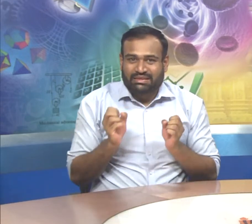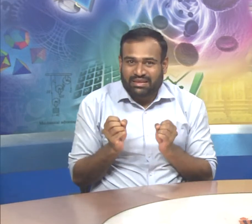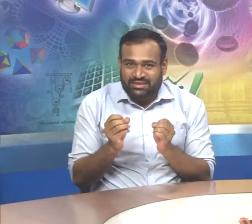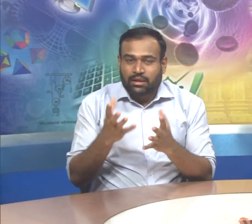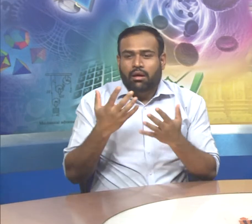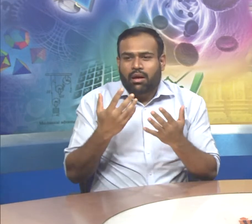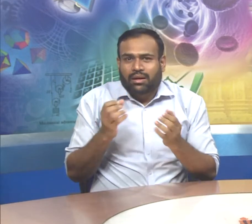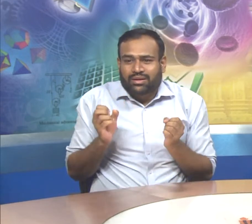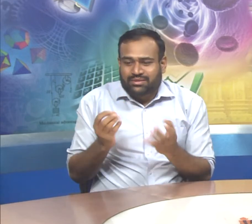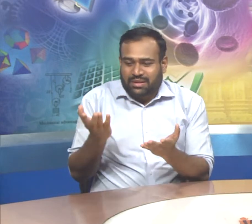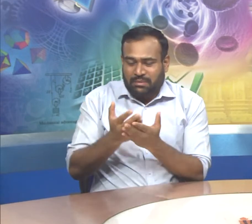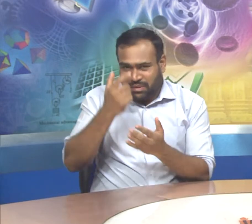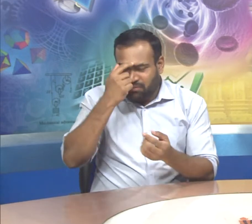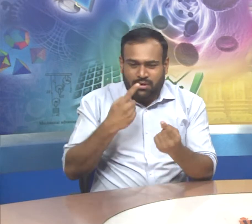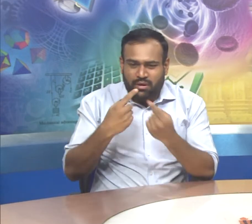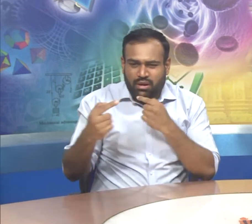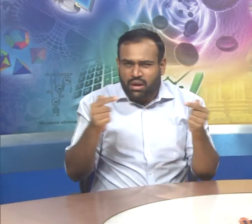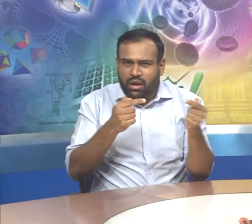Appellate jurisdiction.